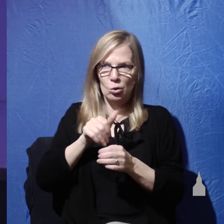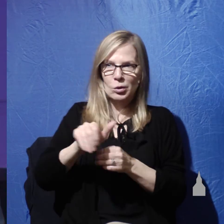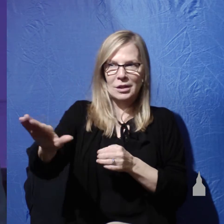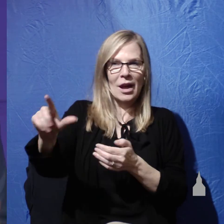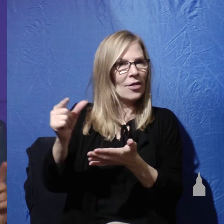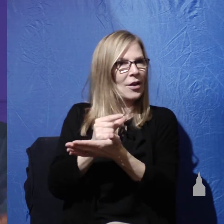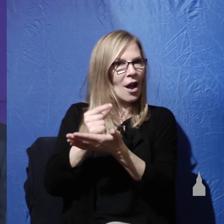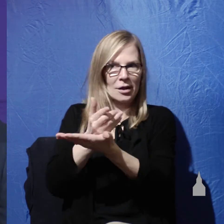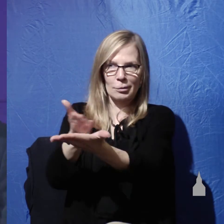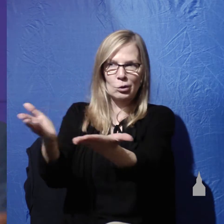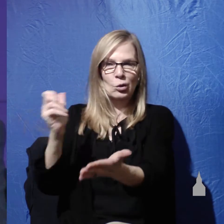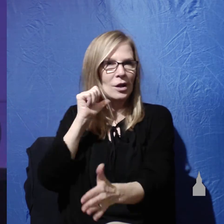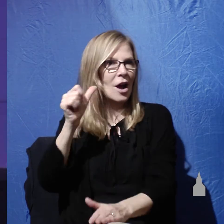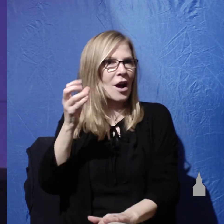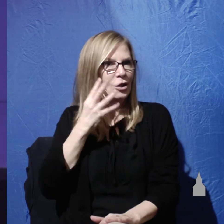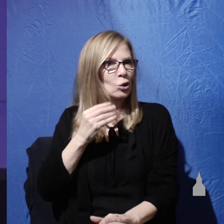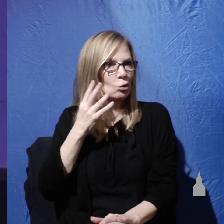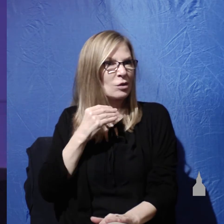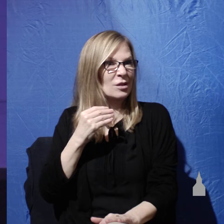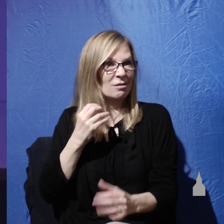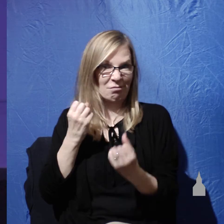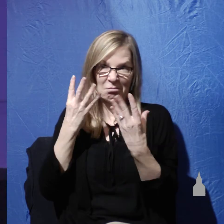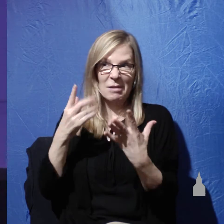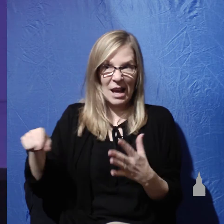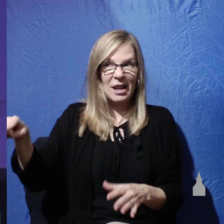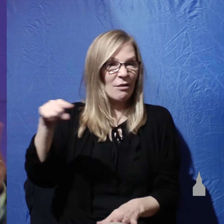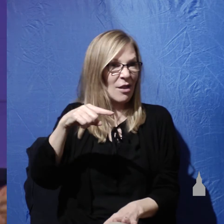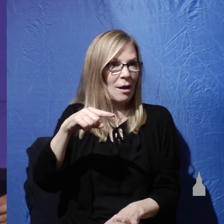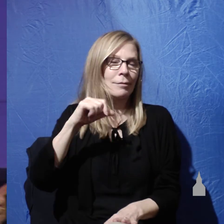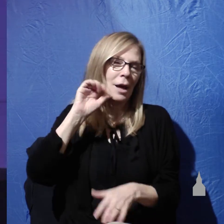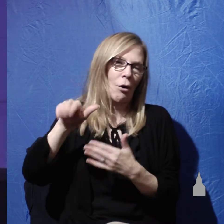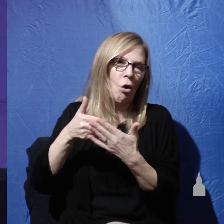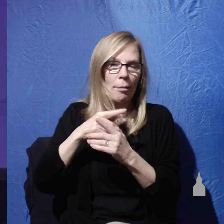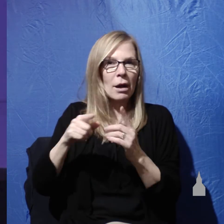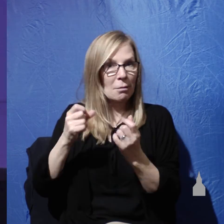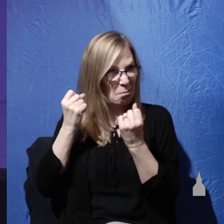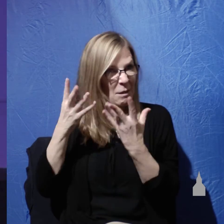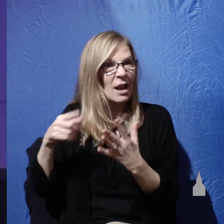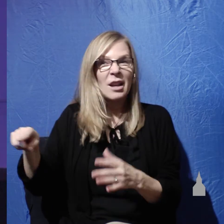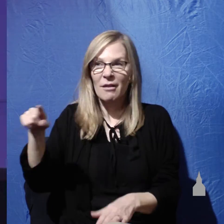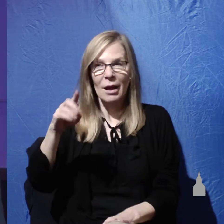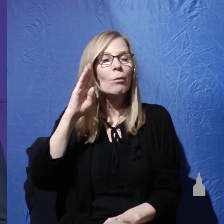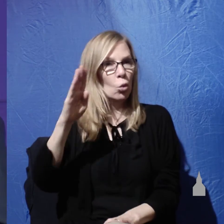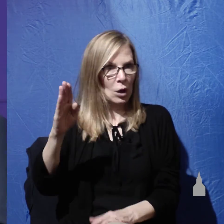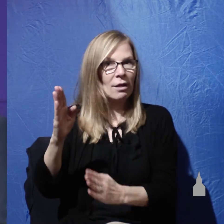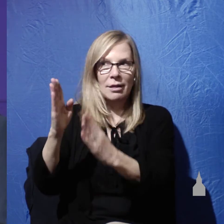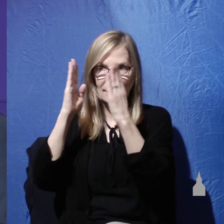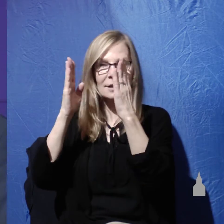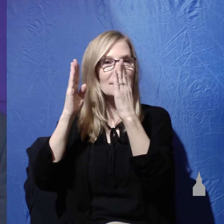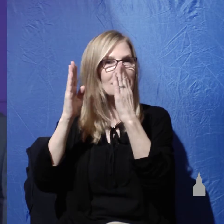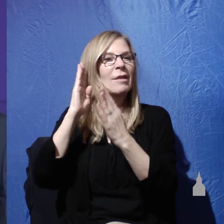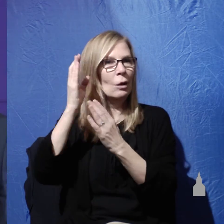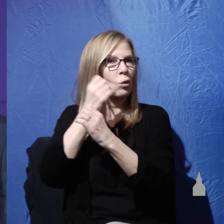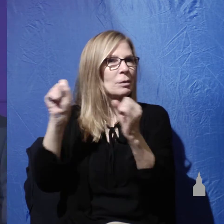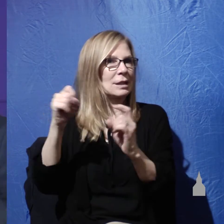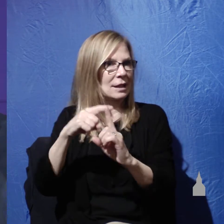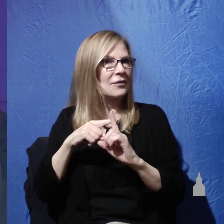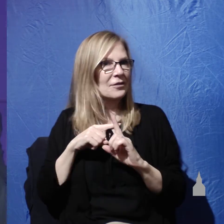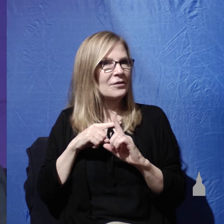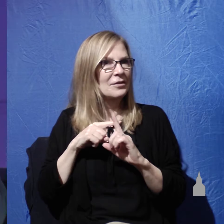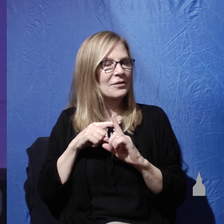the gospel to the Gentiles, and many of them, certainly doesn't mean all of them, but many of them will listen and they'll be